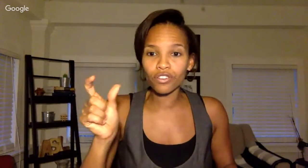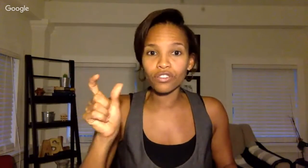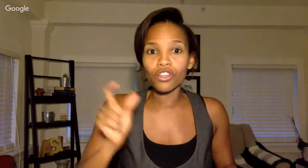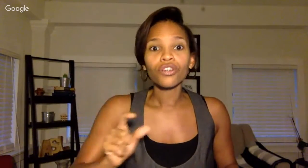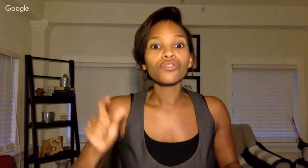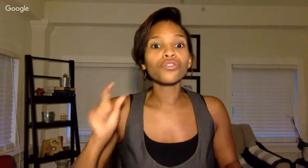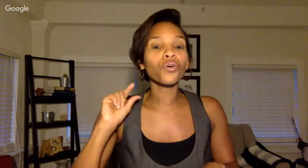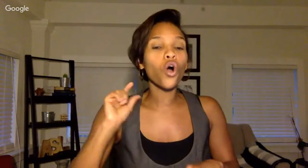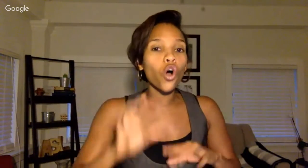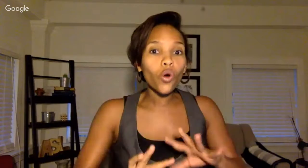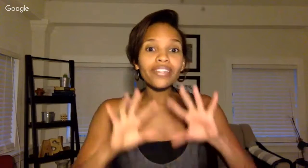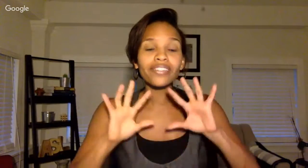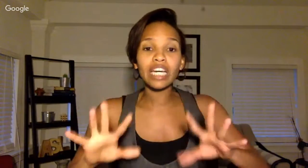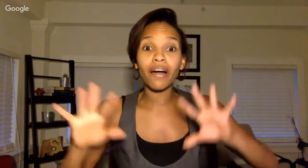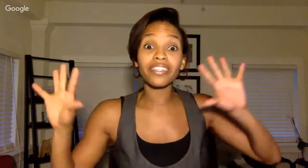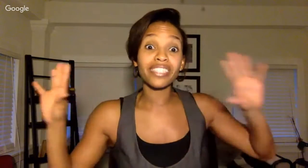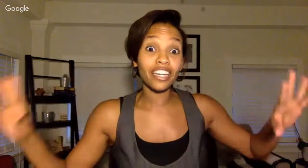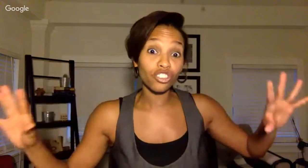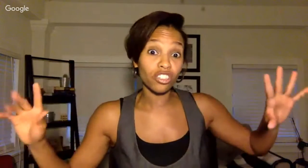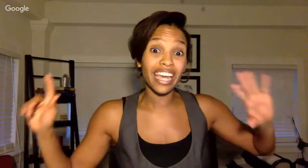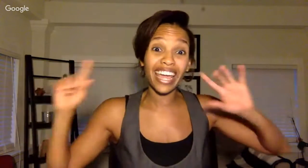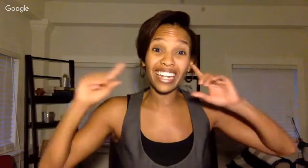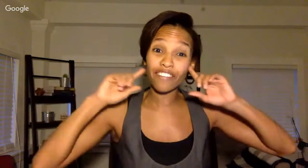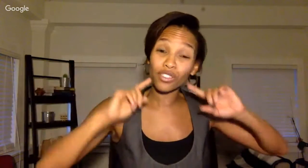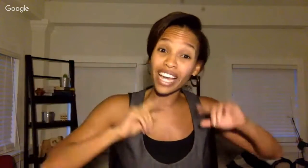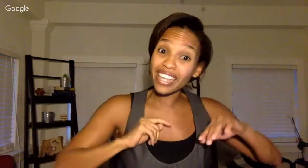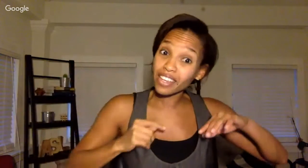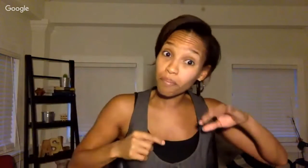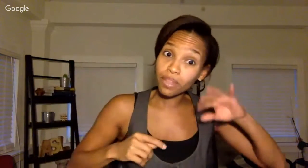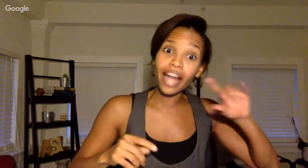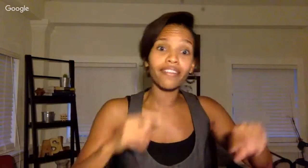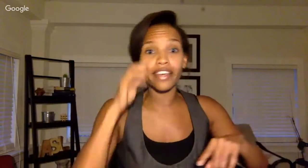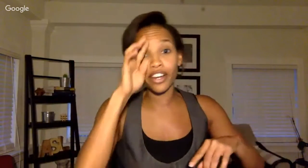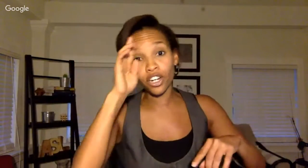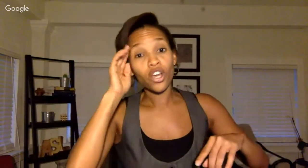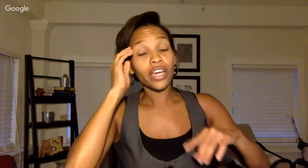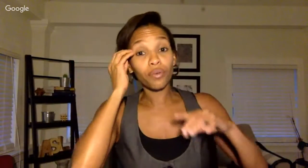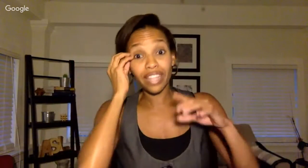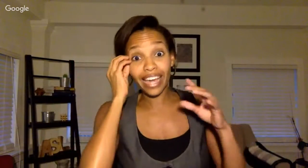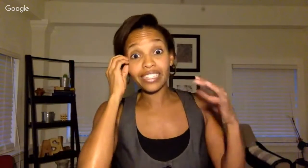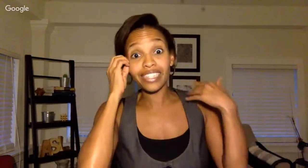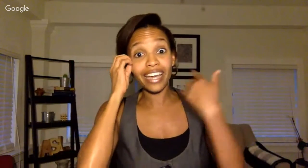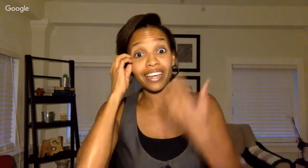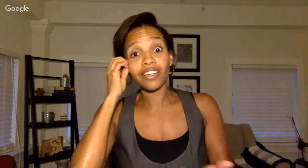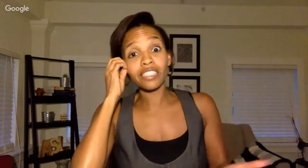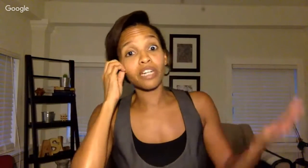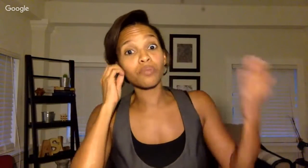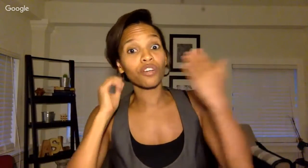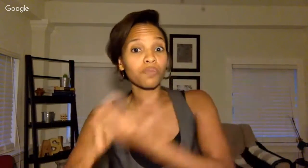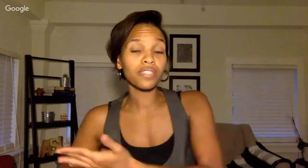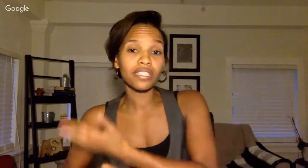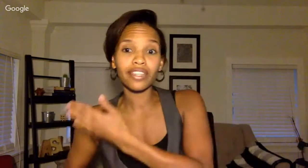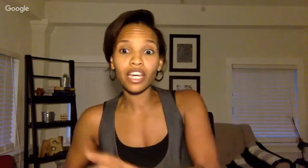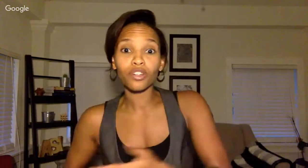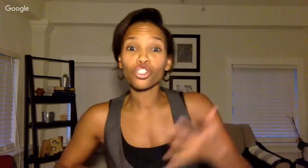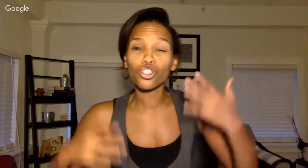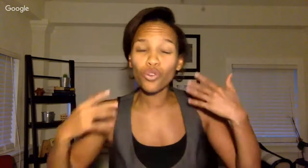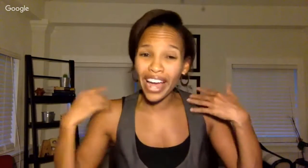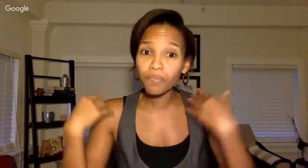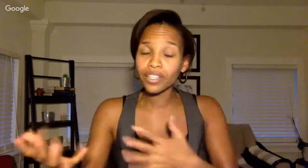words. So always think about intention, and if there's anything implied in there, since ASL is a much more explicit language, try to put that